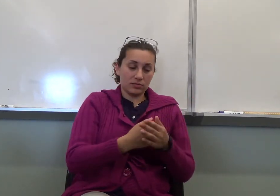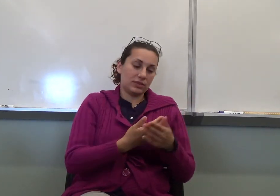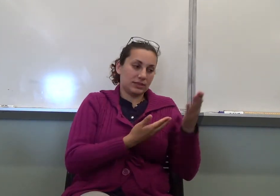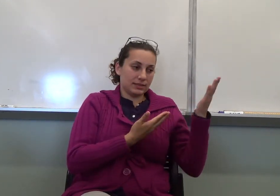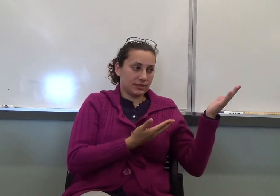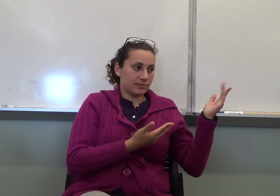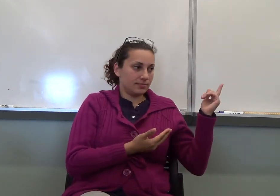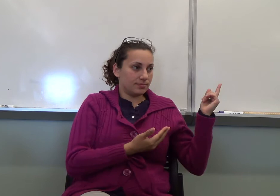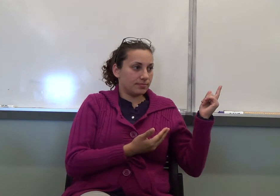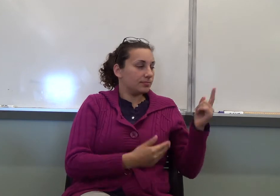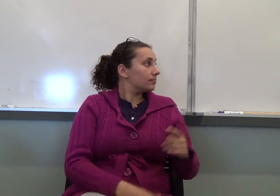The amount